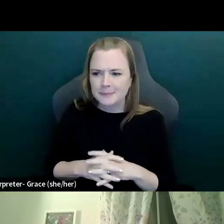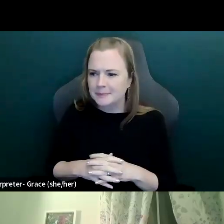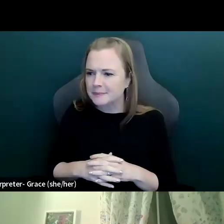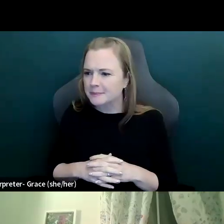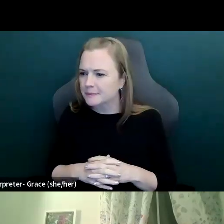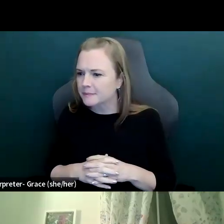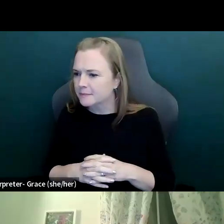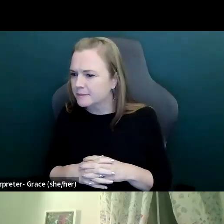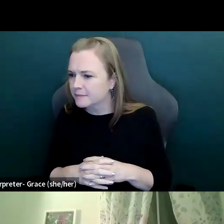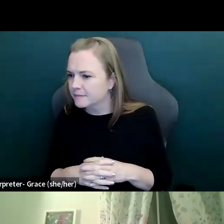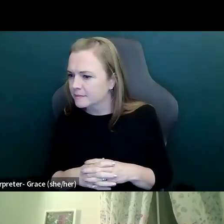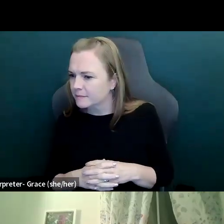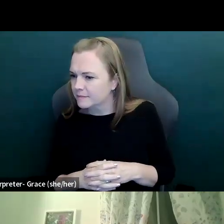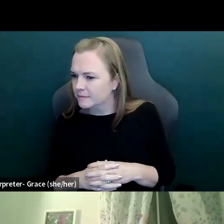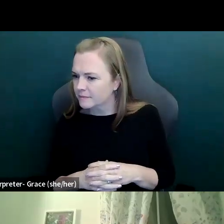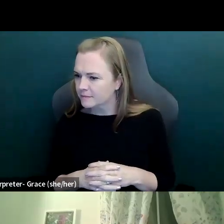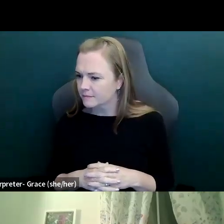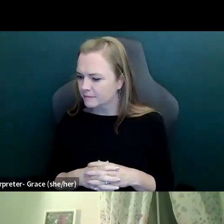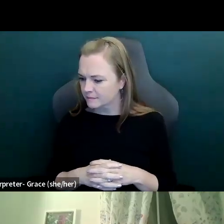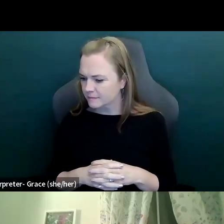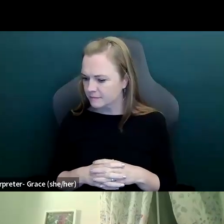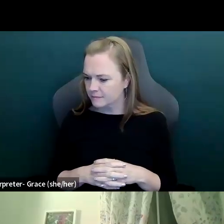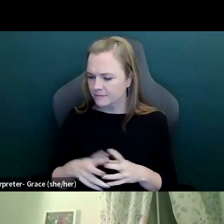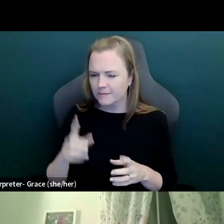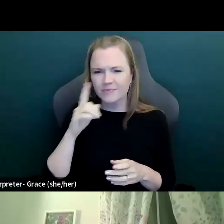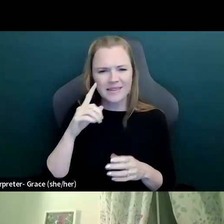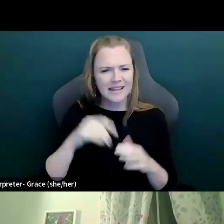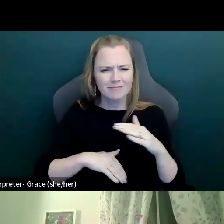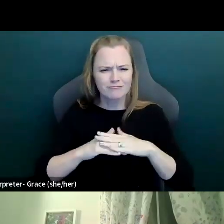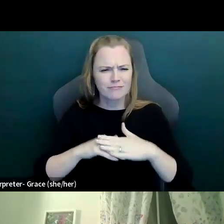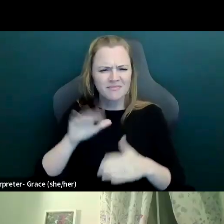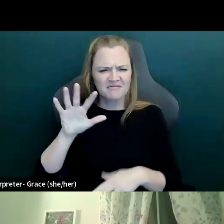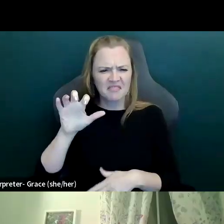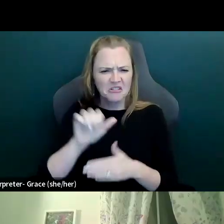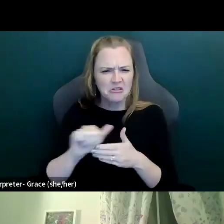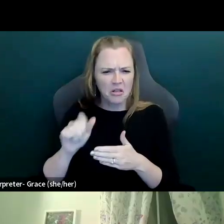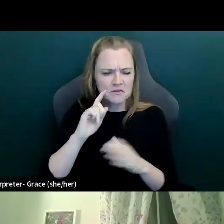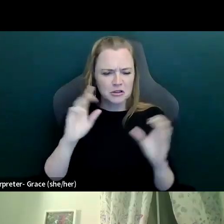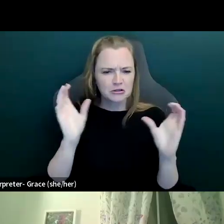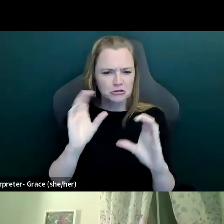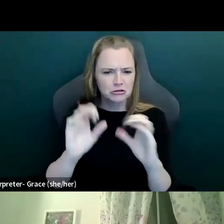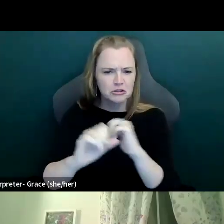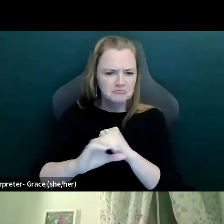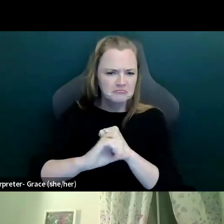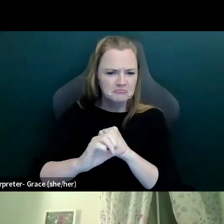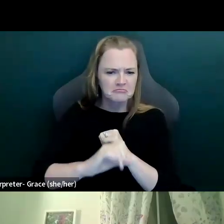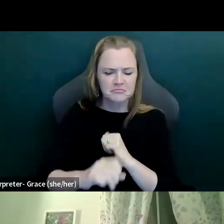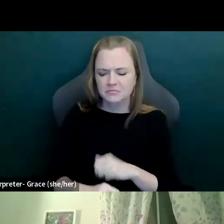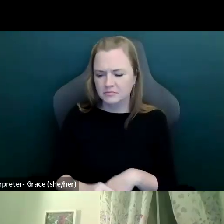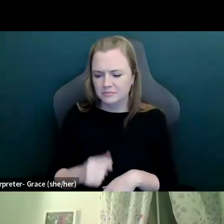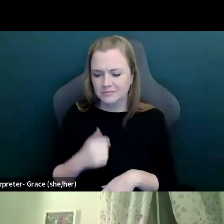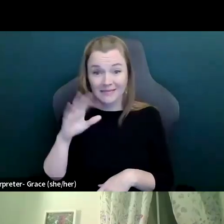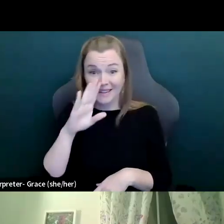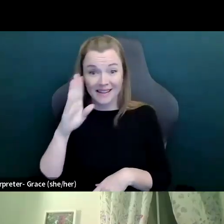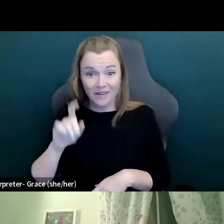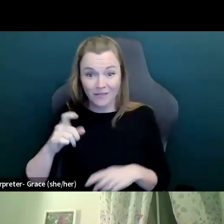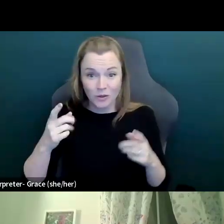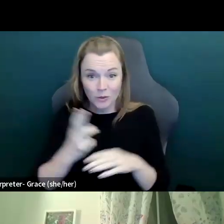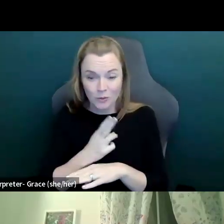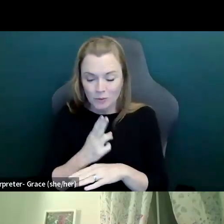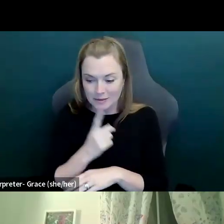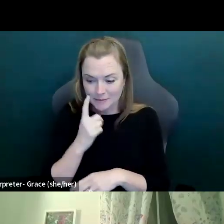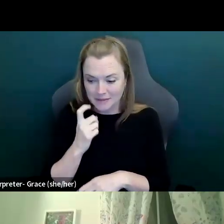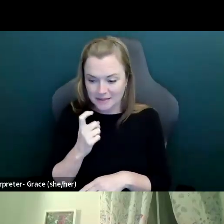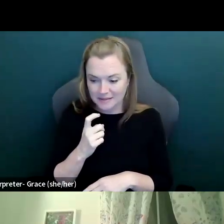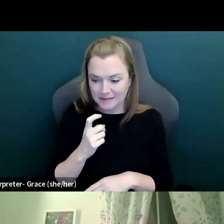I think you get up to $500 for advertising. Right. Yep. So I never had to use it because I